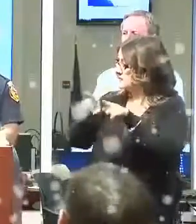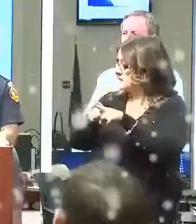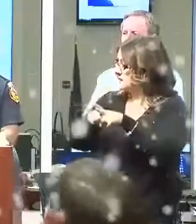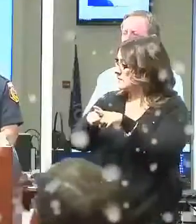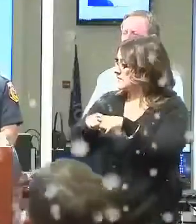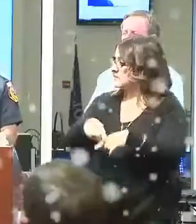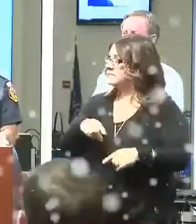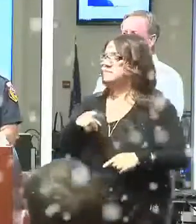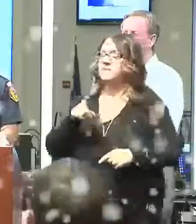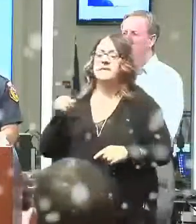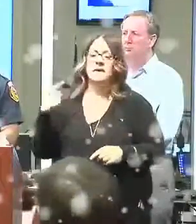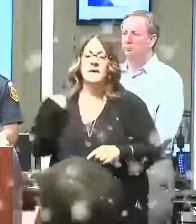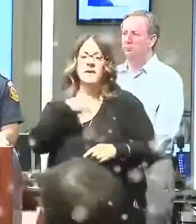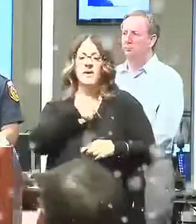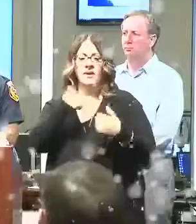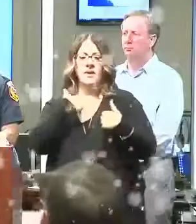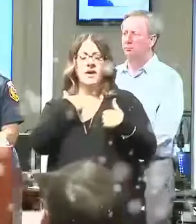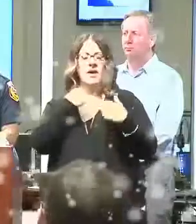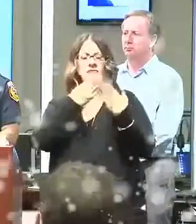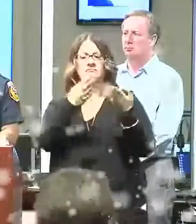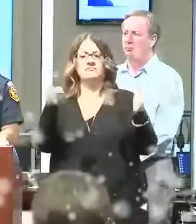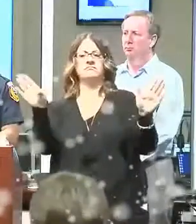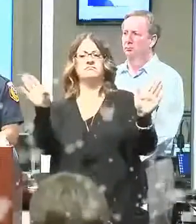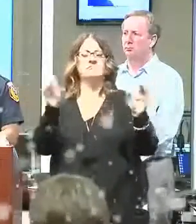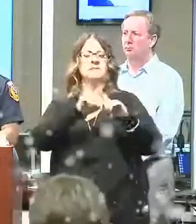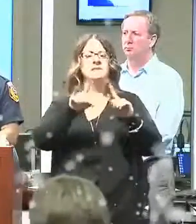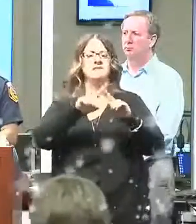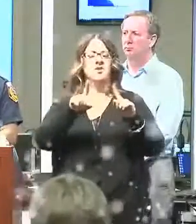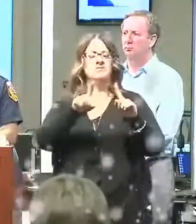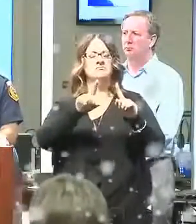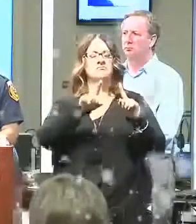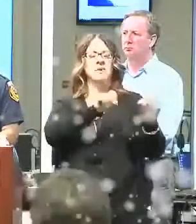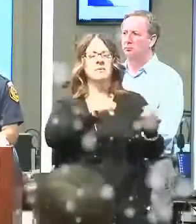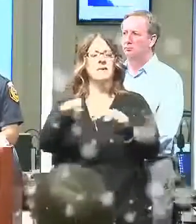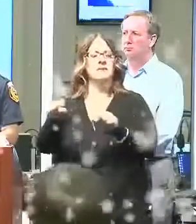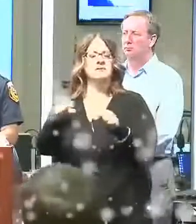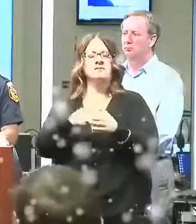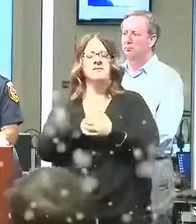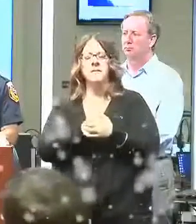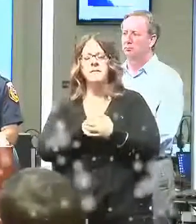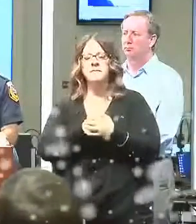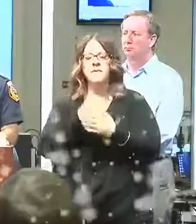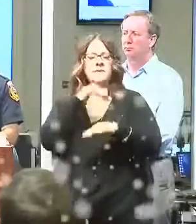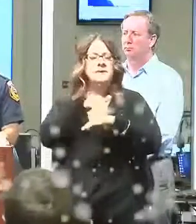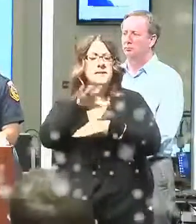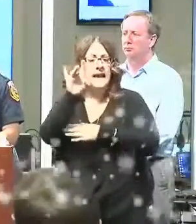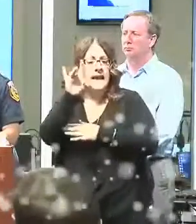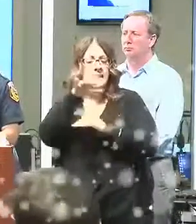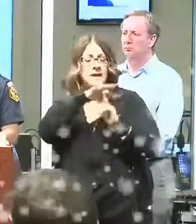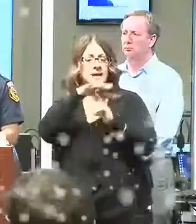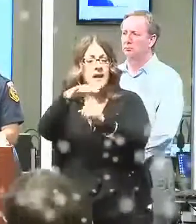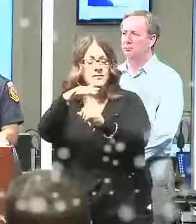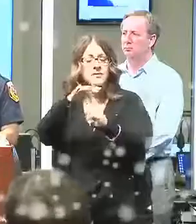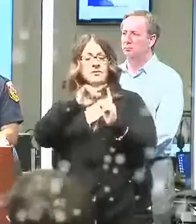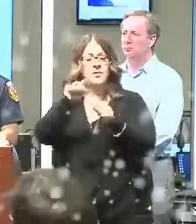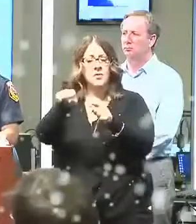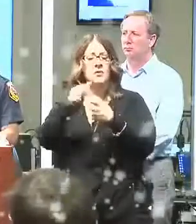So we have a broad ranges of capability that we make available. We'll be sending 8 helicopters to